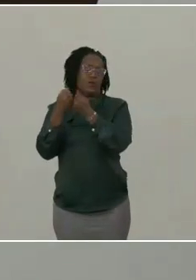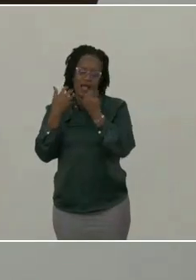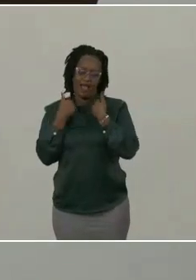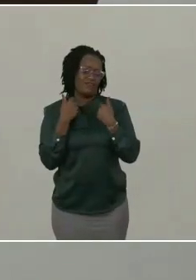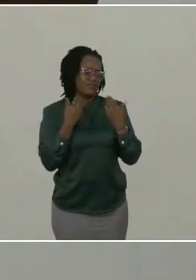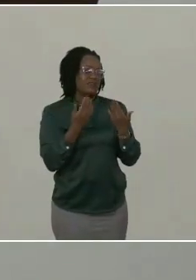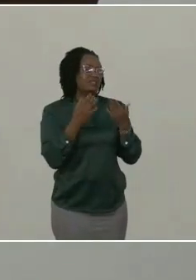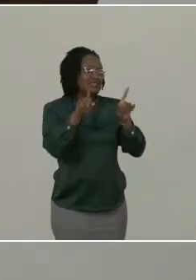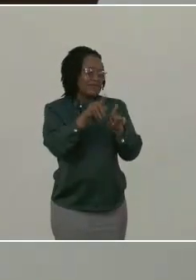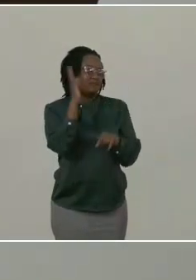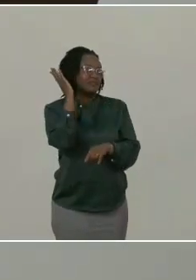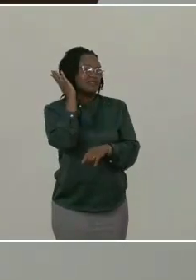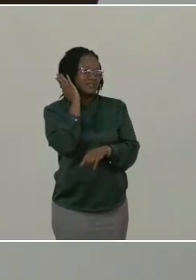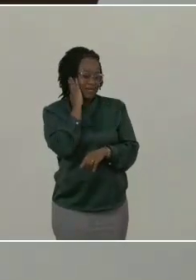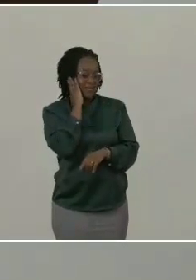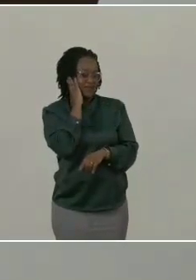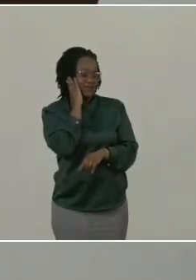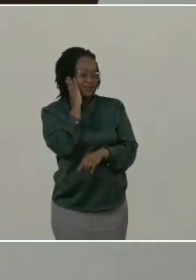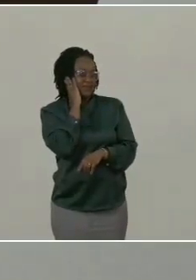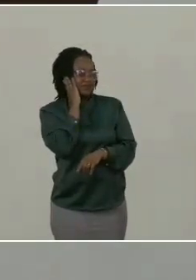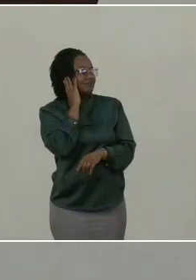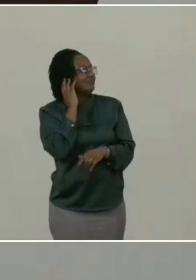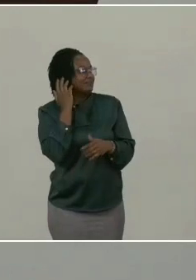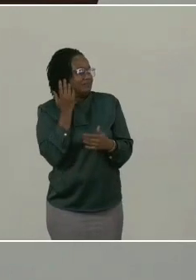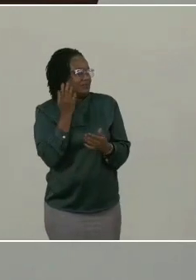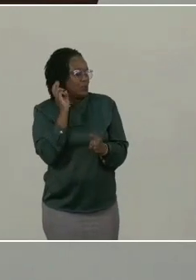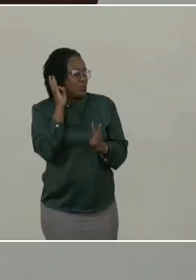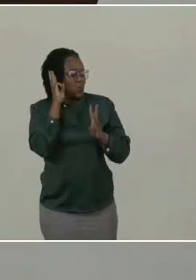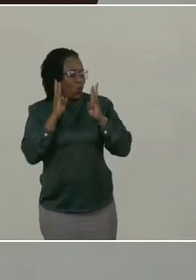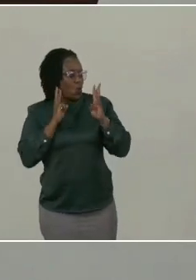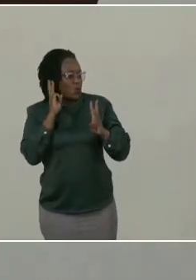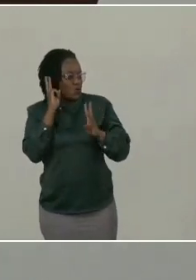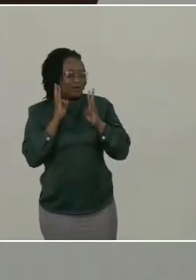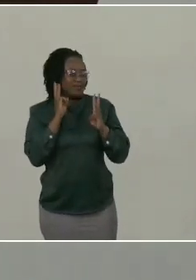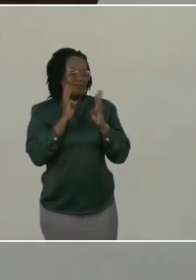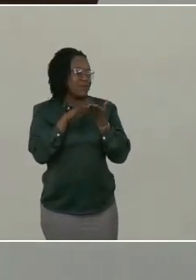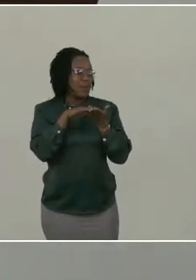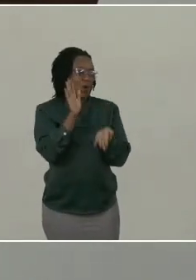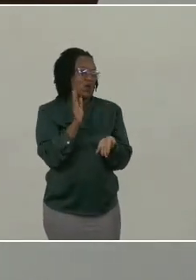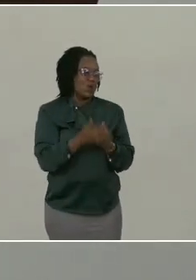hear. But now, for the sake of our unit,